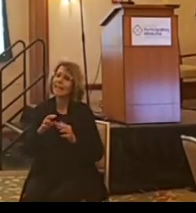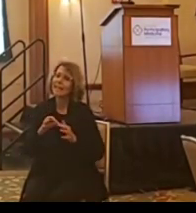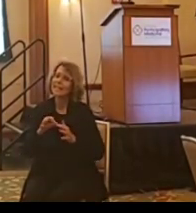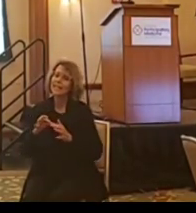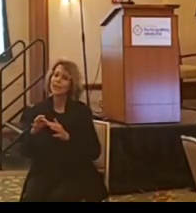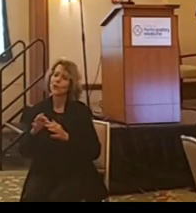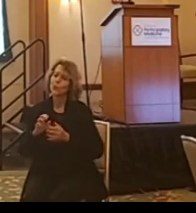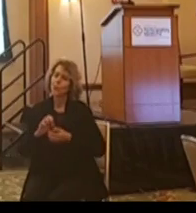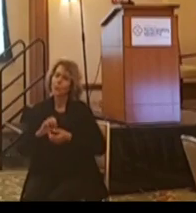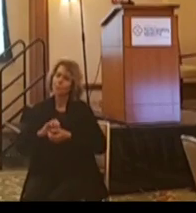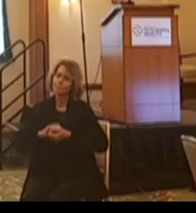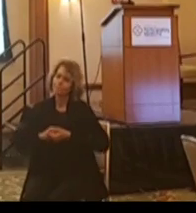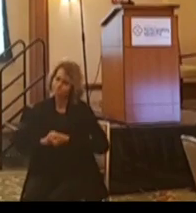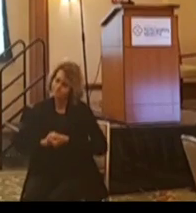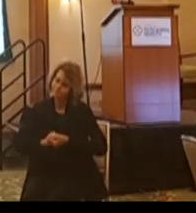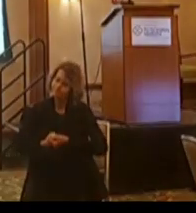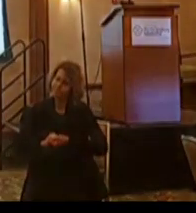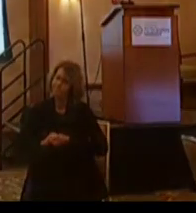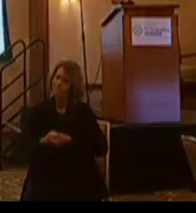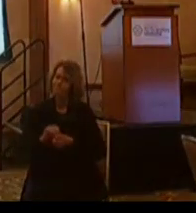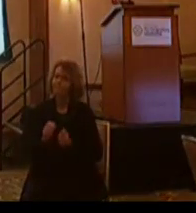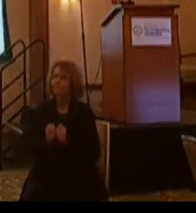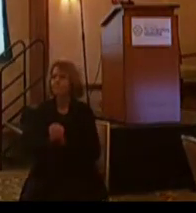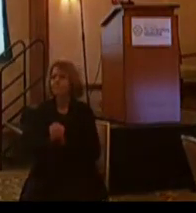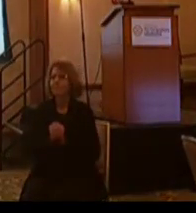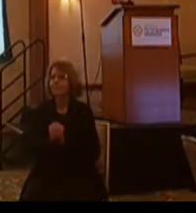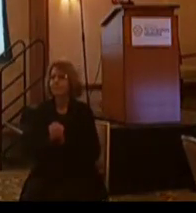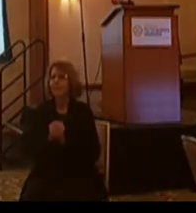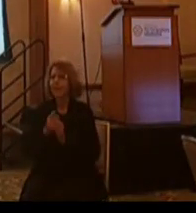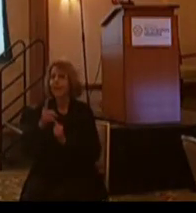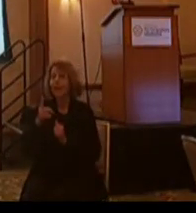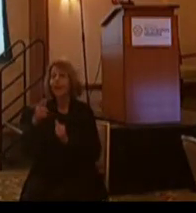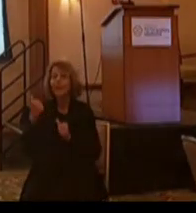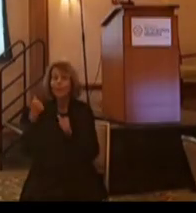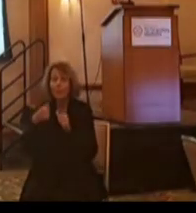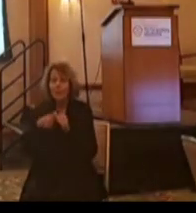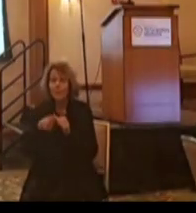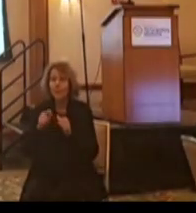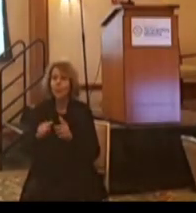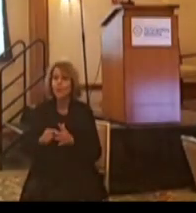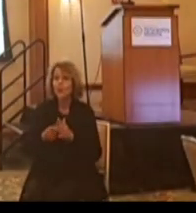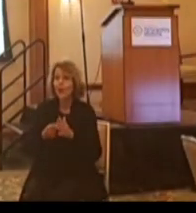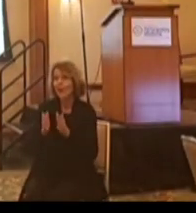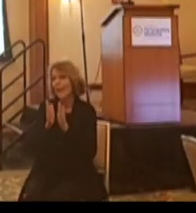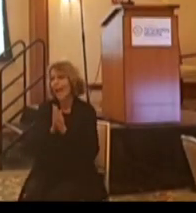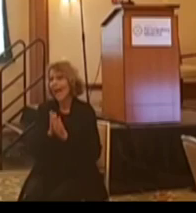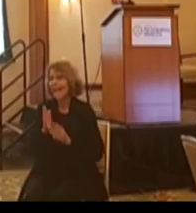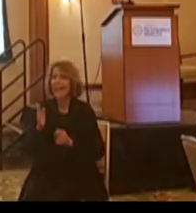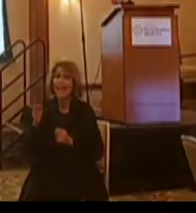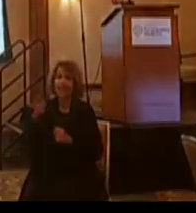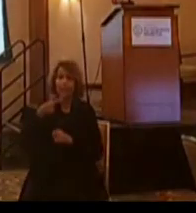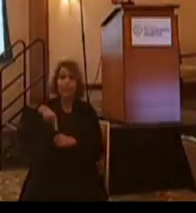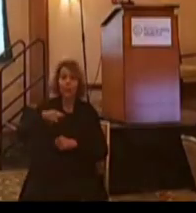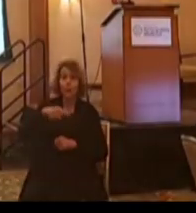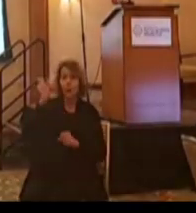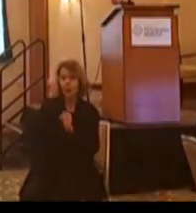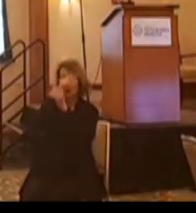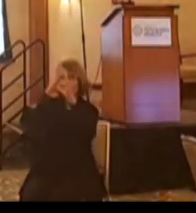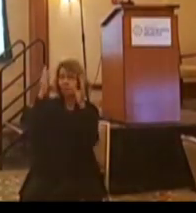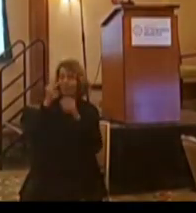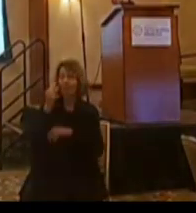about the story that you, or the memory that you were sort of reflecting on in the beginning,